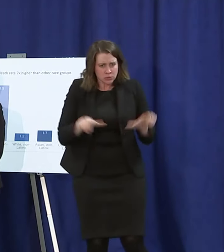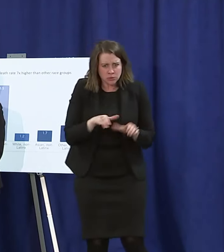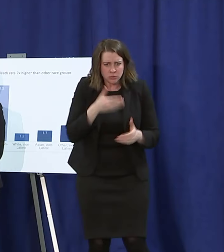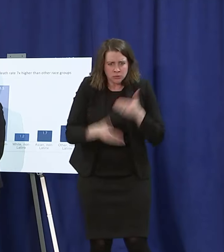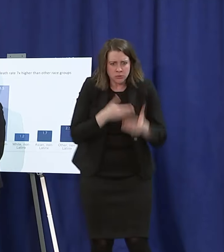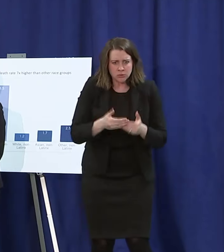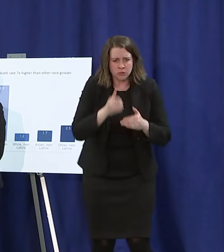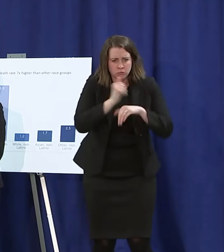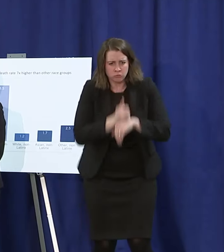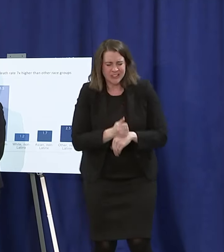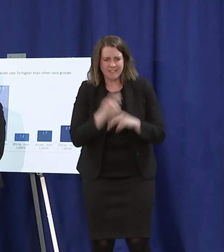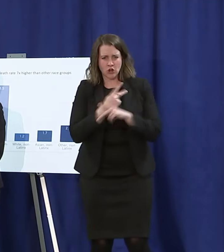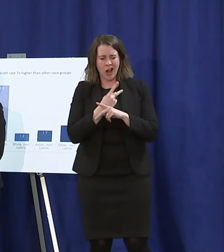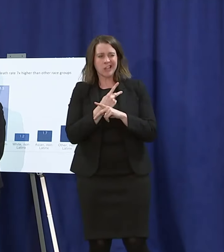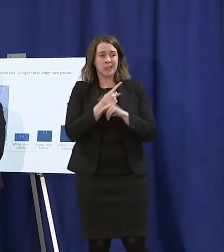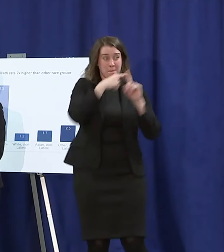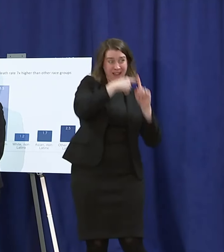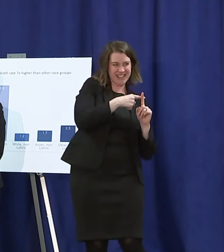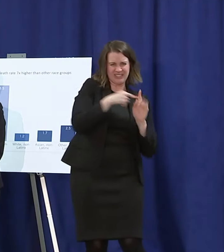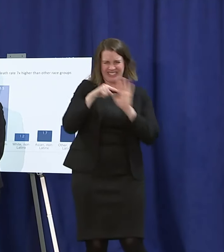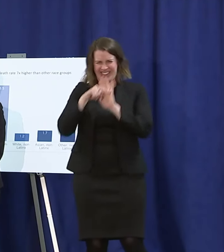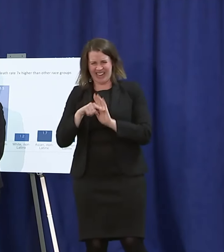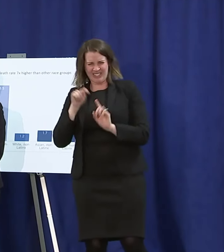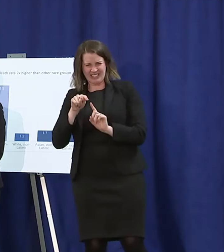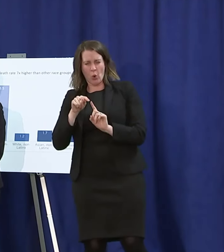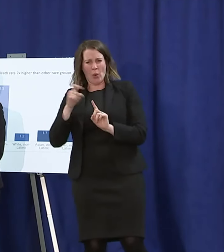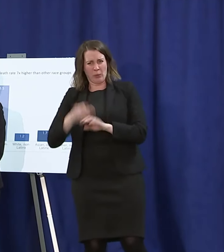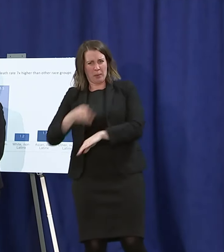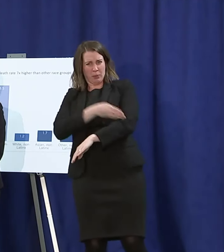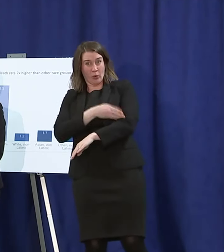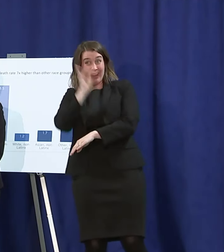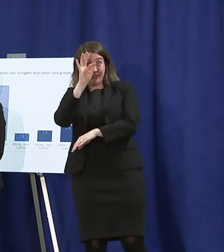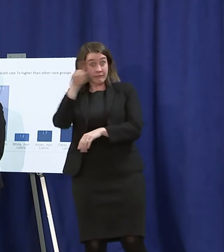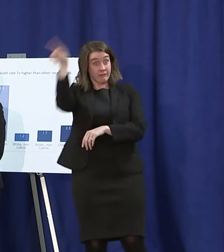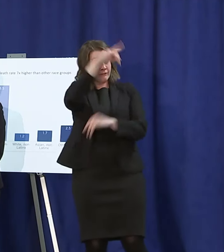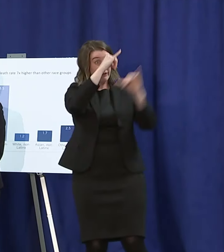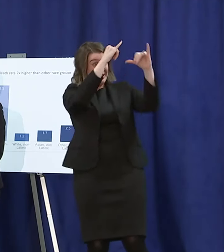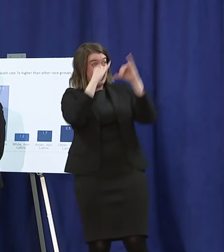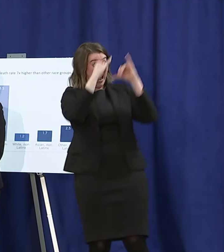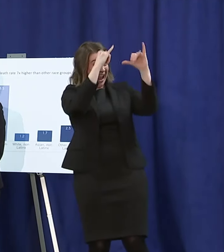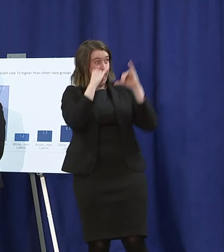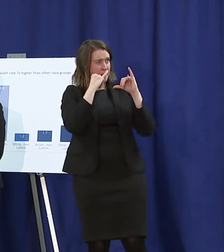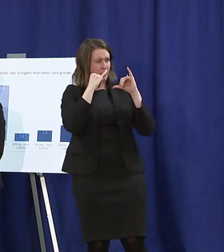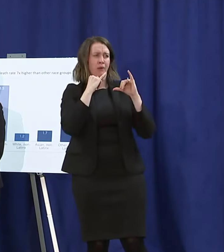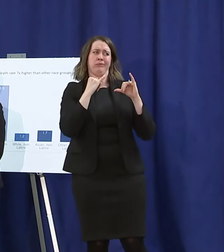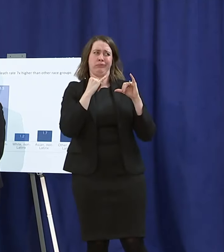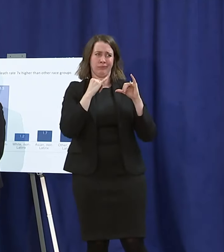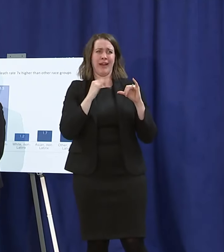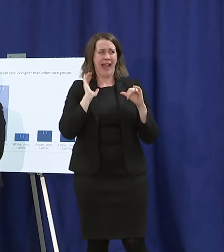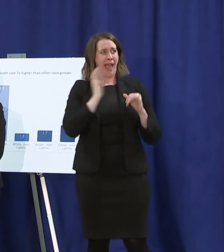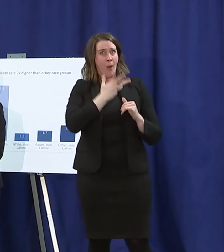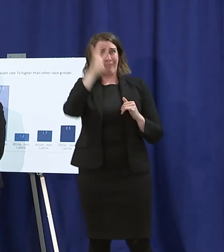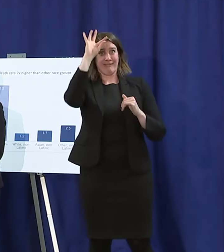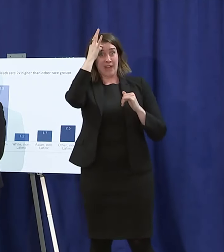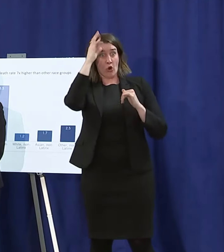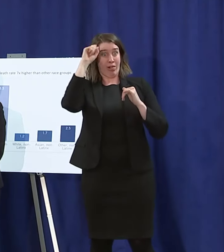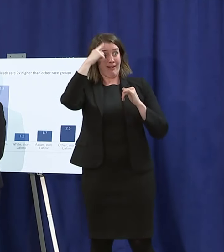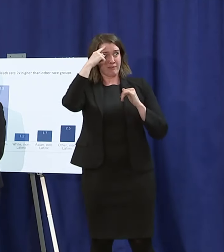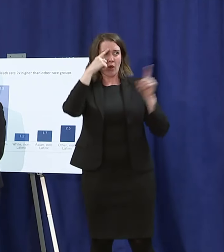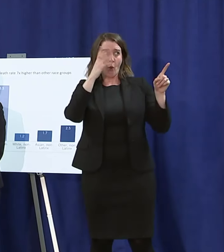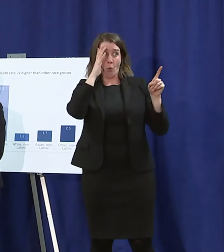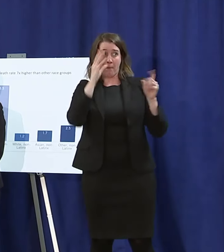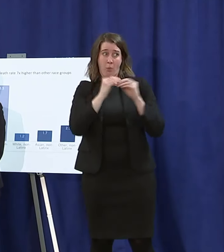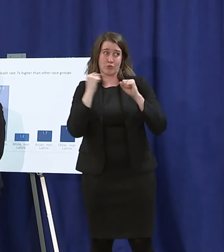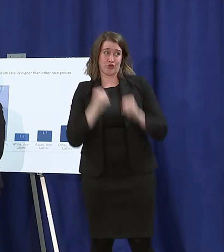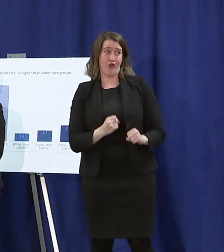put in place the things that needed to be there, I think as a whole, sort of at a federal level in particular, we probably would be